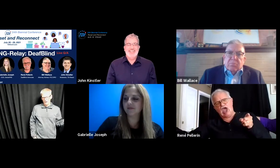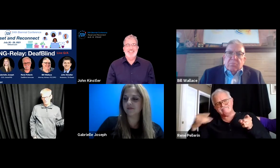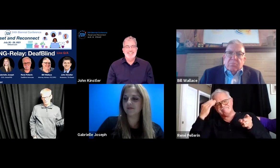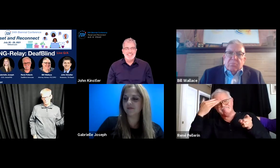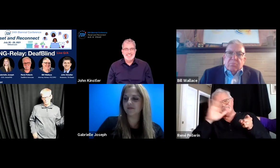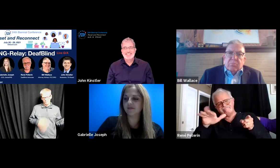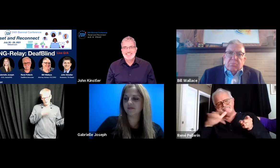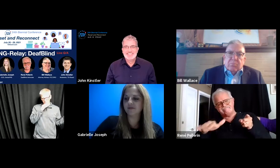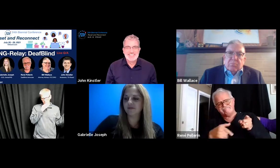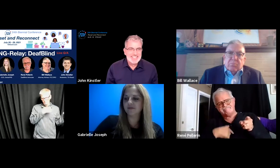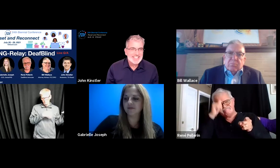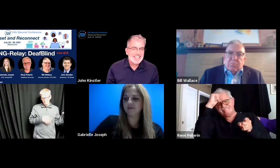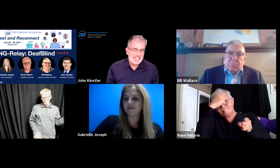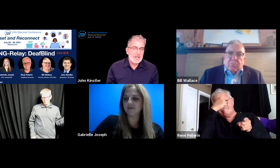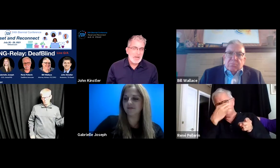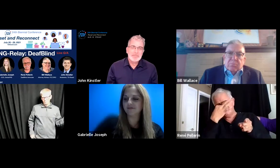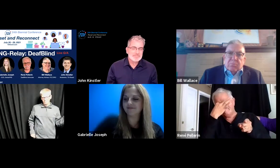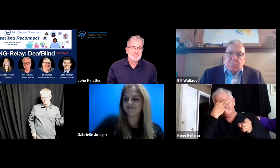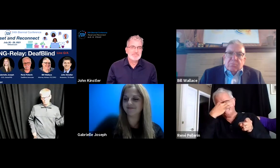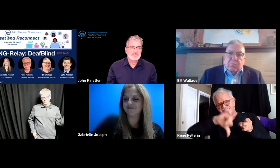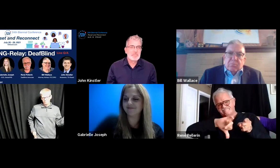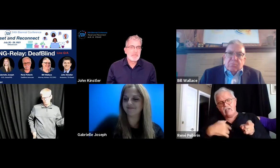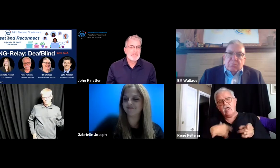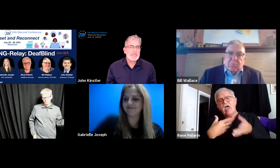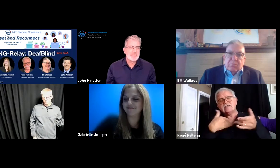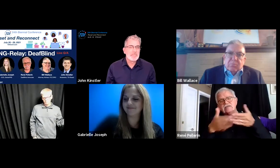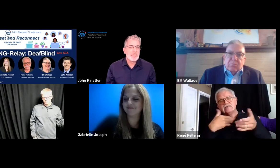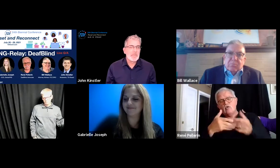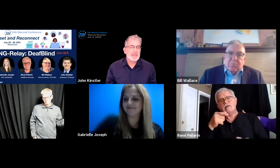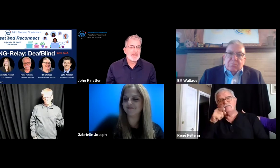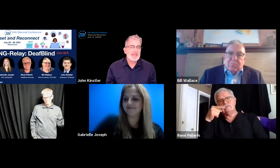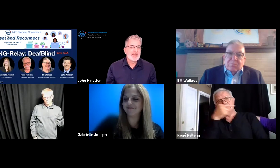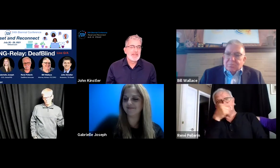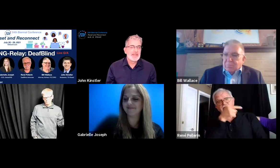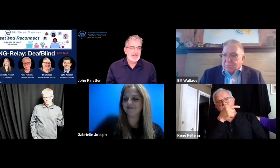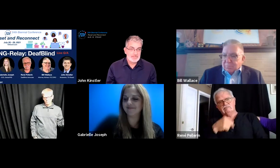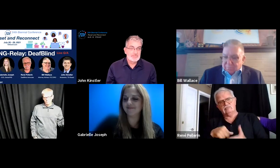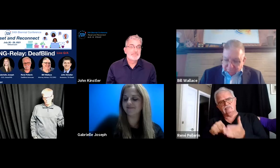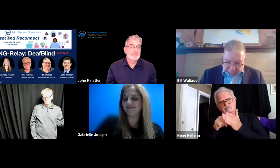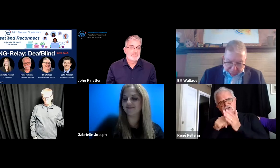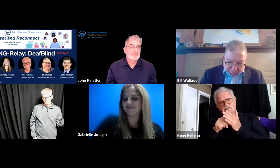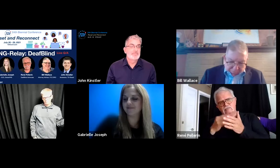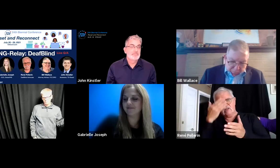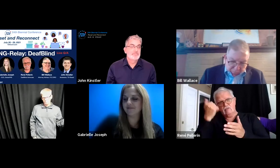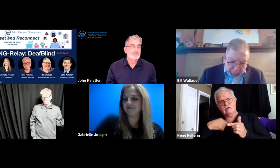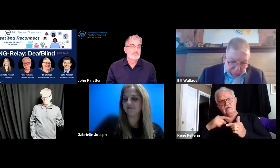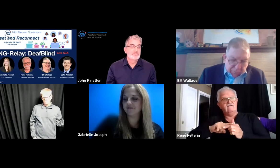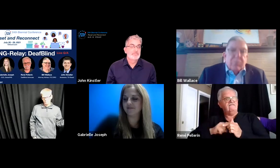And he has a really long last name. It starts with an I. I don't have it memorized. I have really bad memory. But anyway,